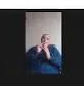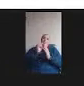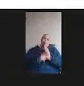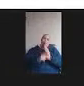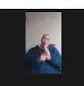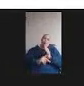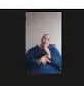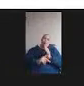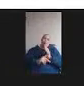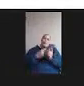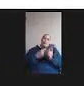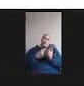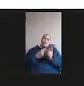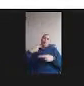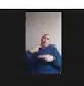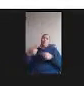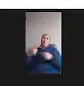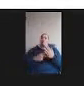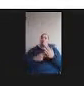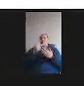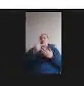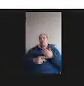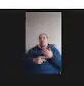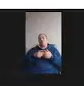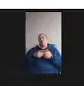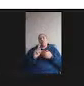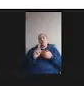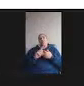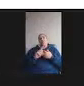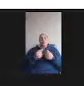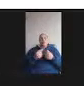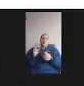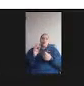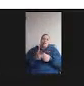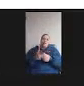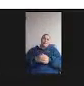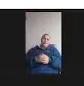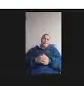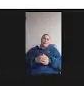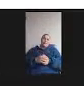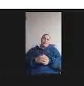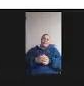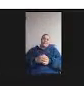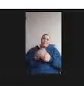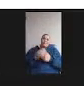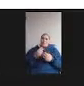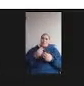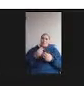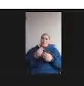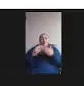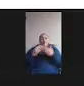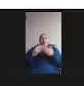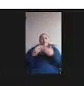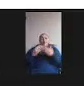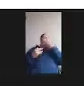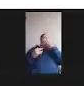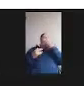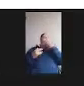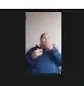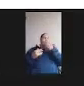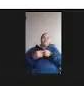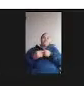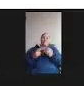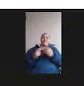rollover projects for which that 12 million has been allocated. Thank you so much, Mr. Jawudeen. Honorable Maseko.